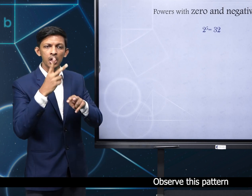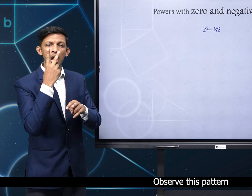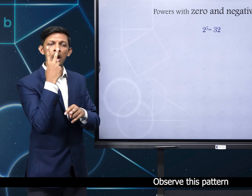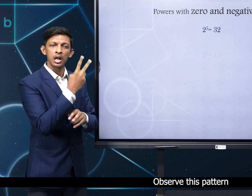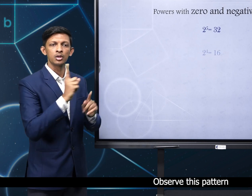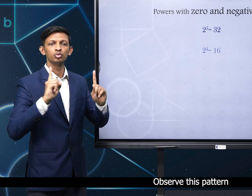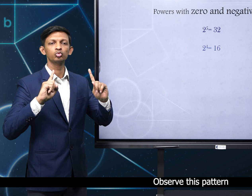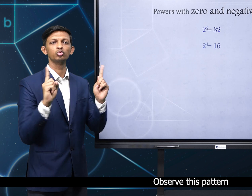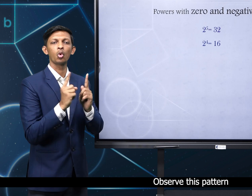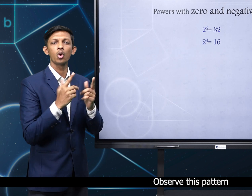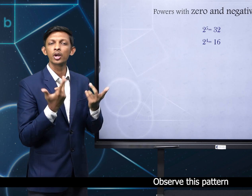Observe this pattern.